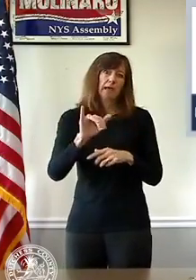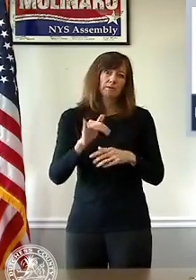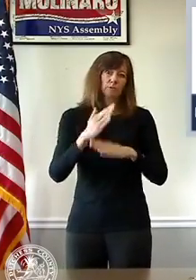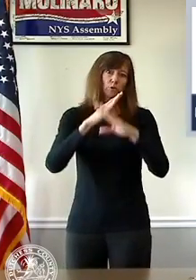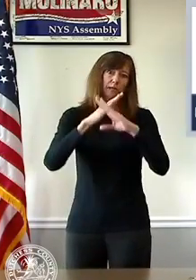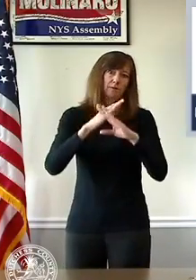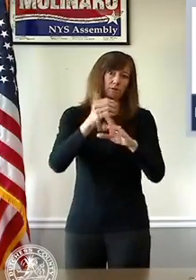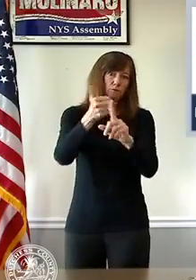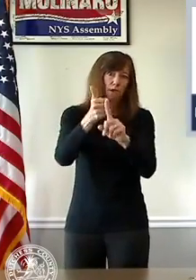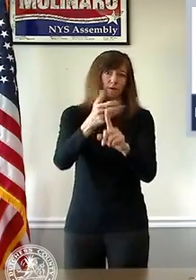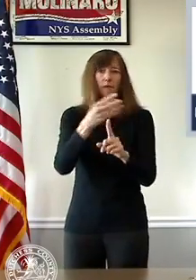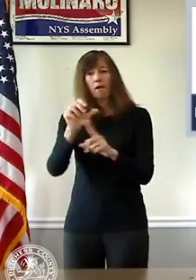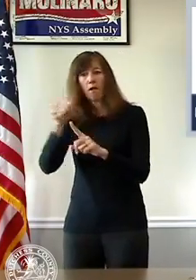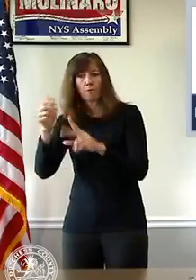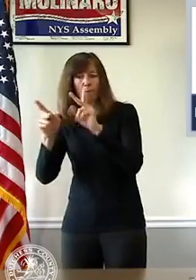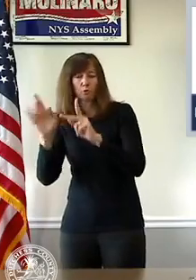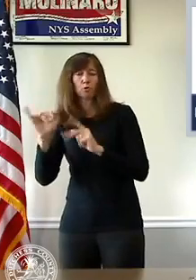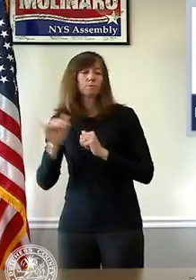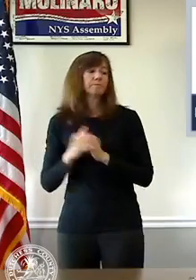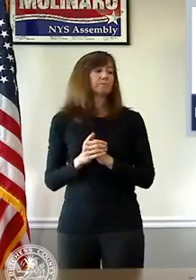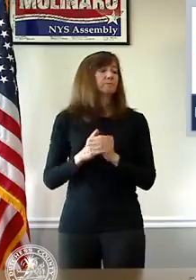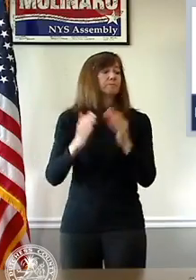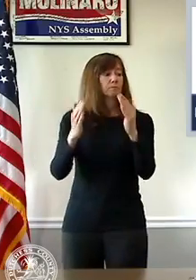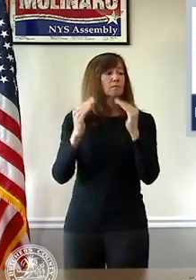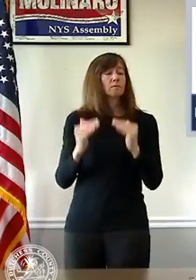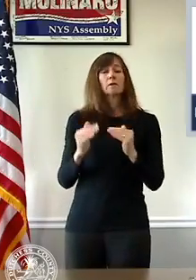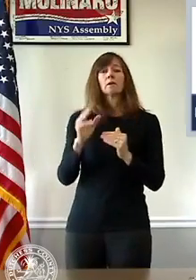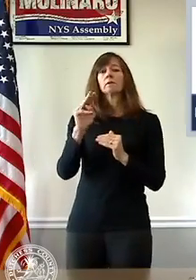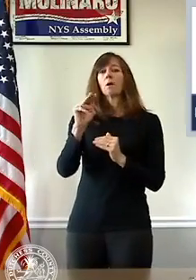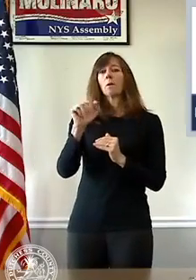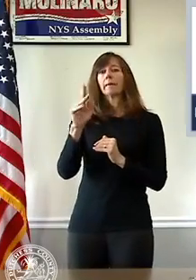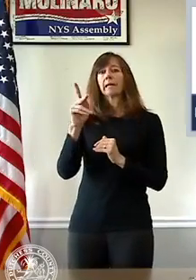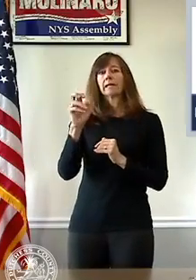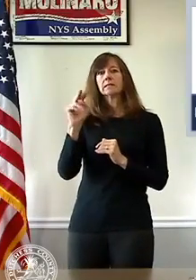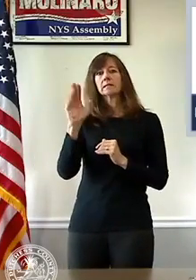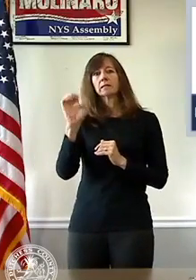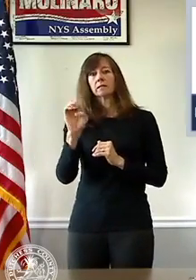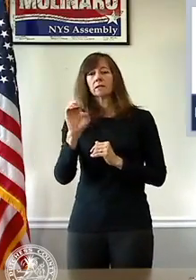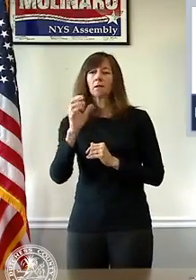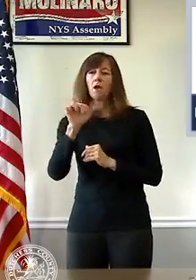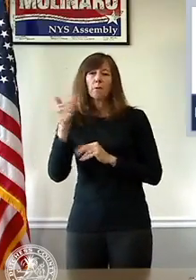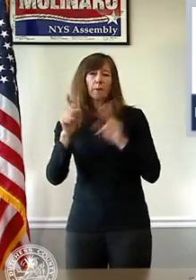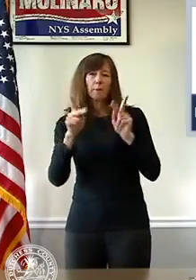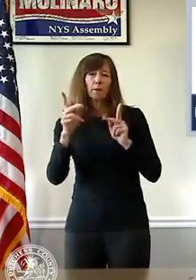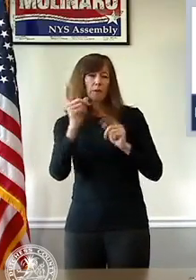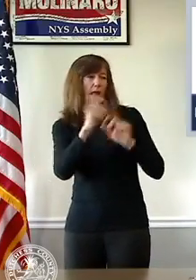others. Denise asked that. Mackenzie and others are asking about gyms.